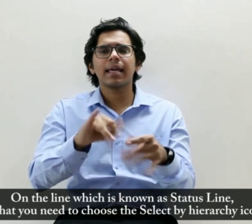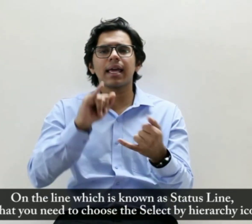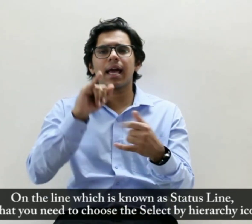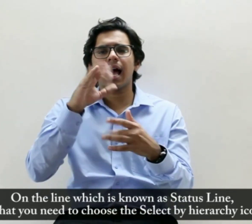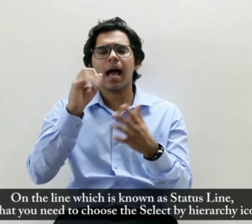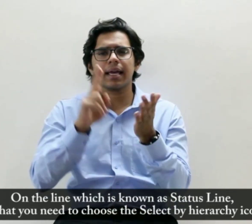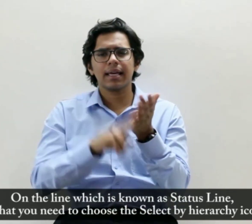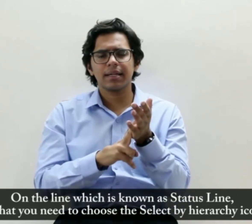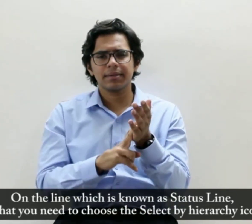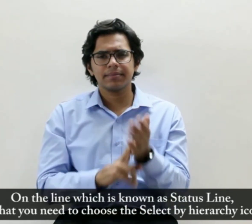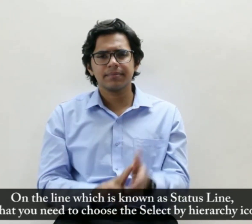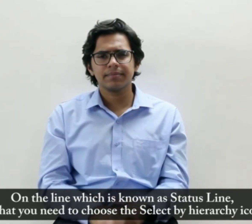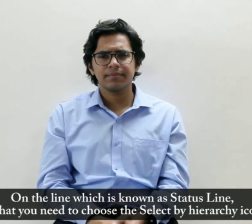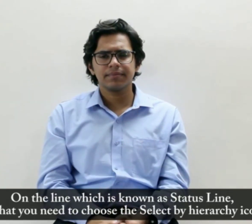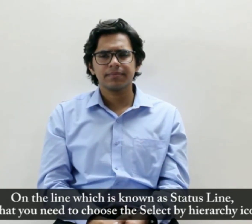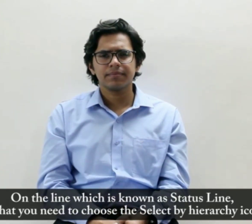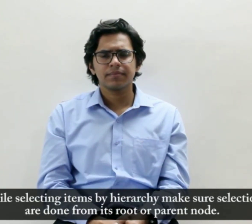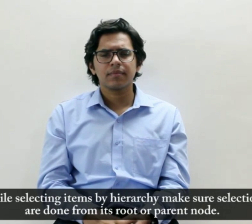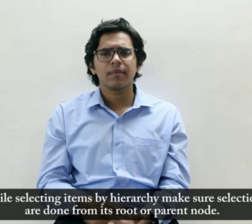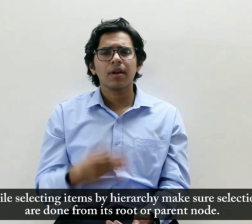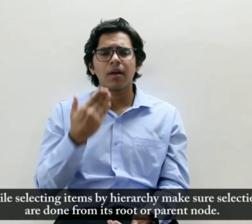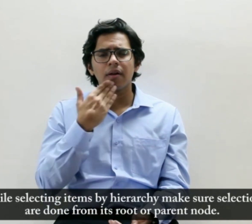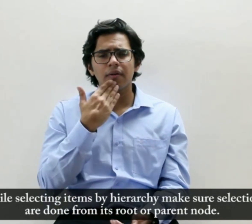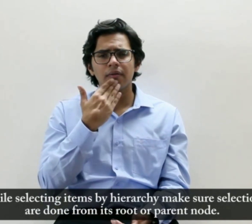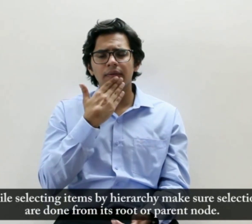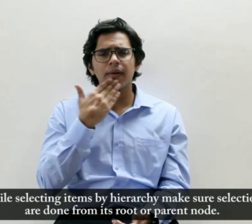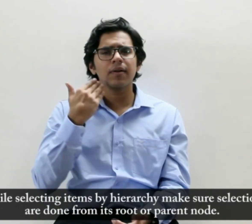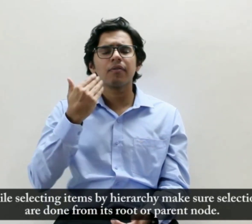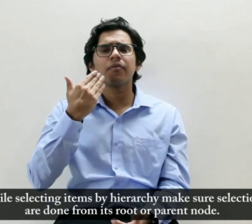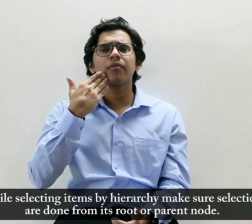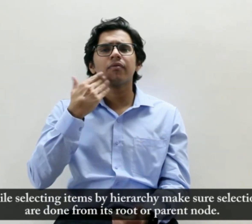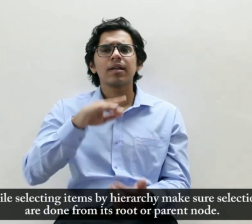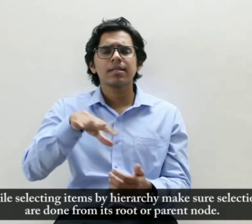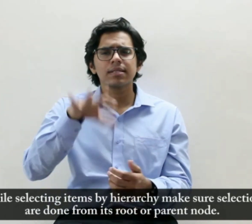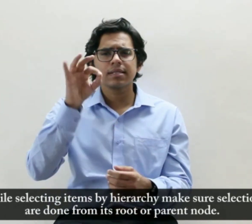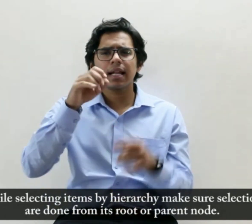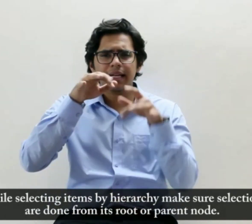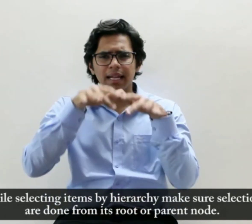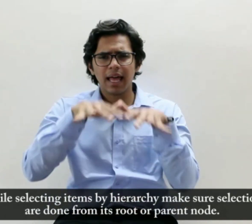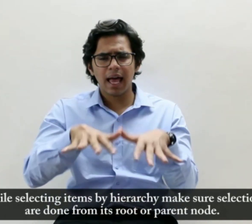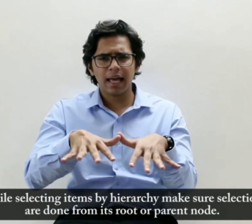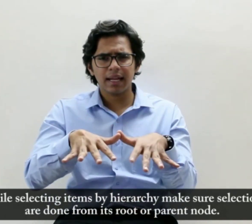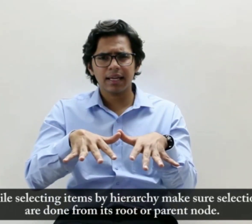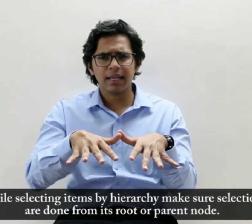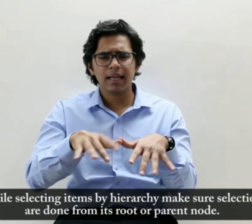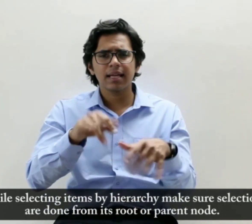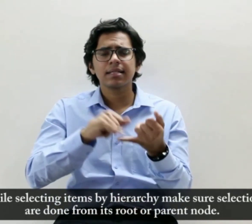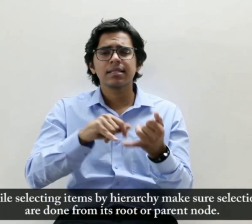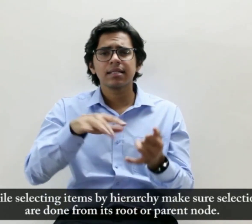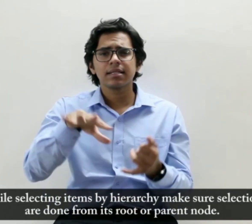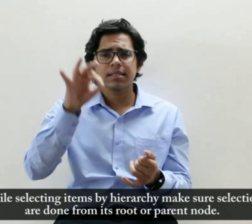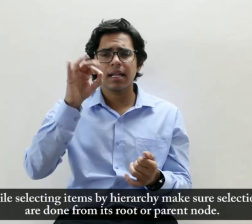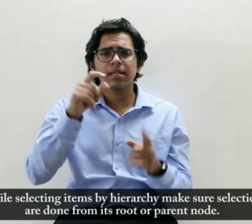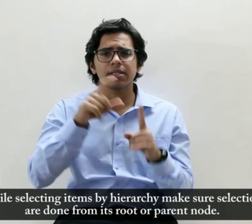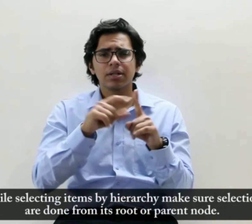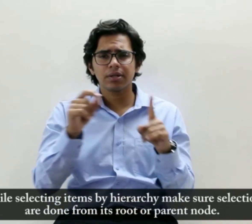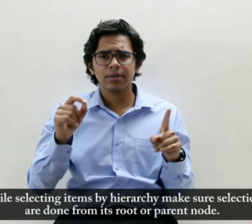icon. While selecting items by hierarchy, make sure selection are done from its root